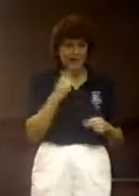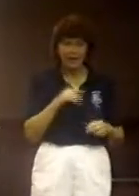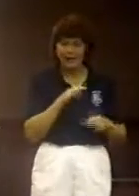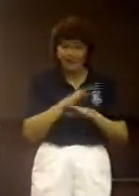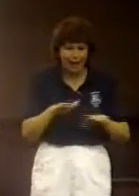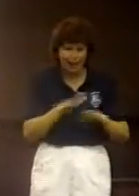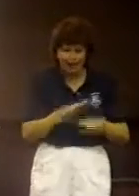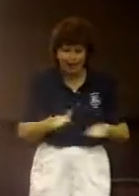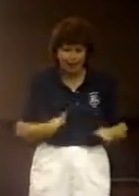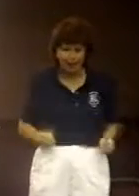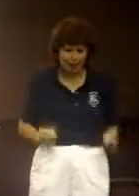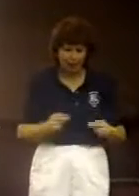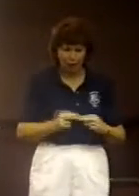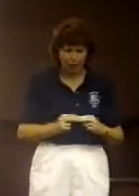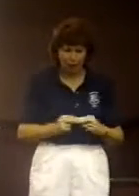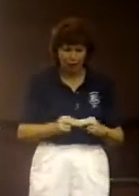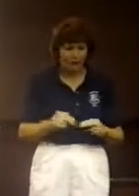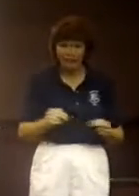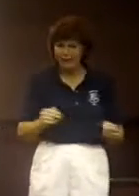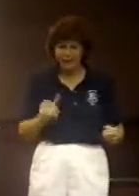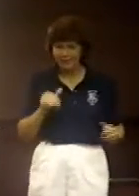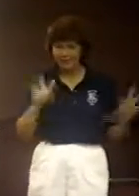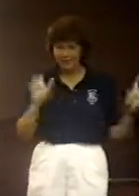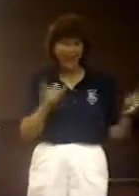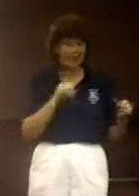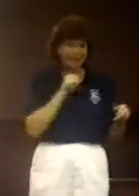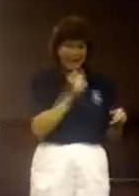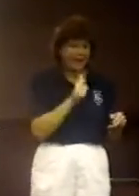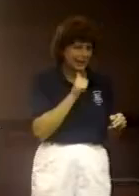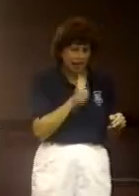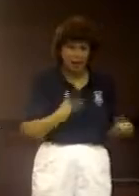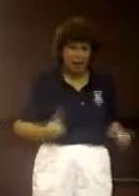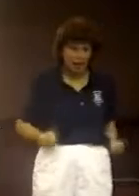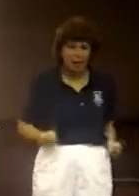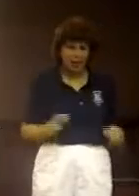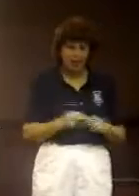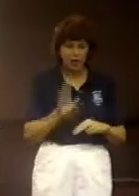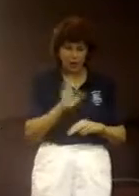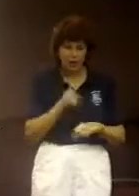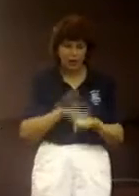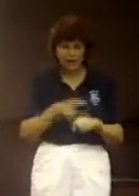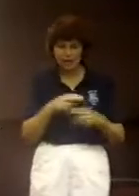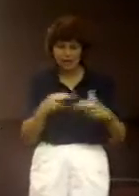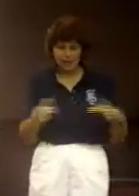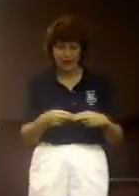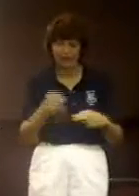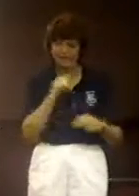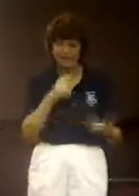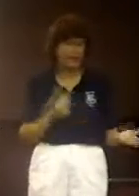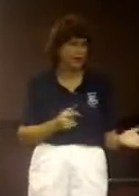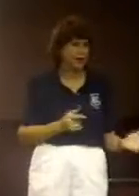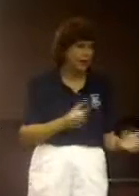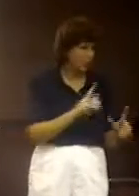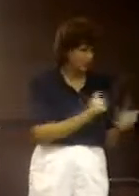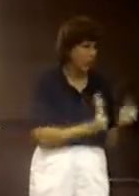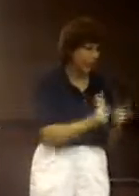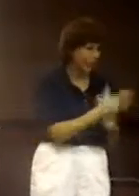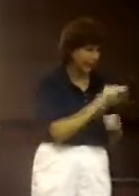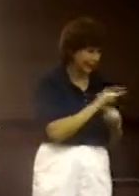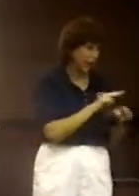not buckle your seatbelt, which kind of was almost like, go ahead and unbuckle